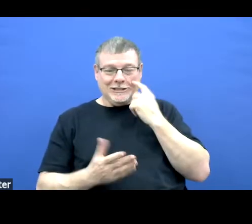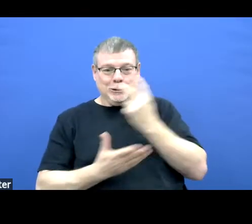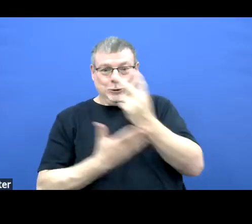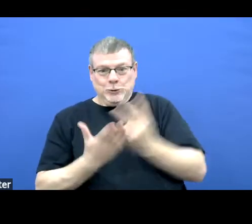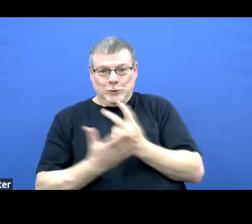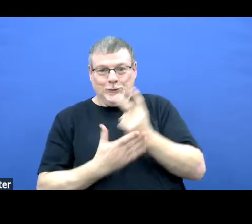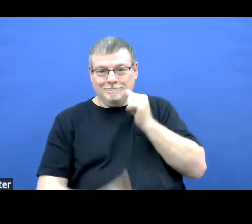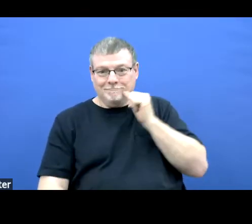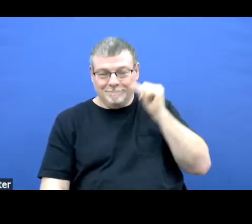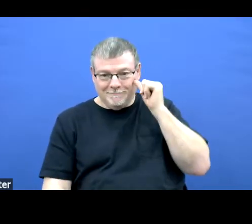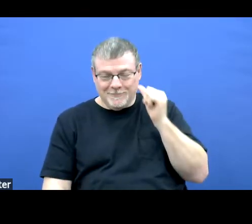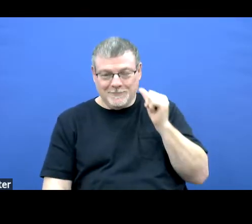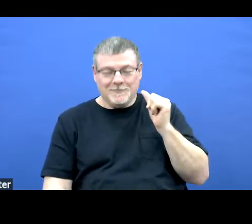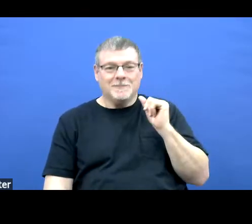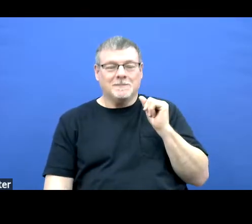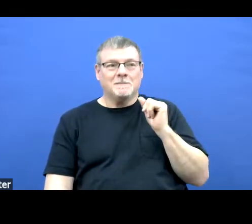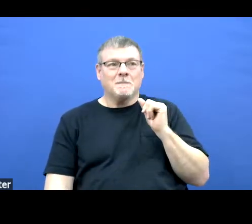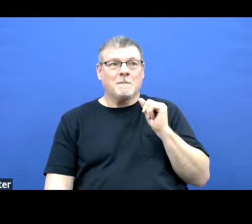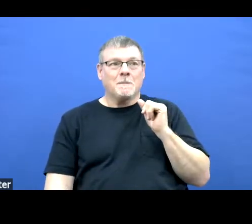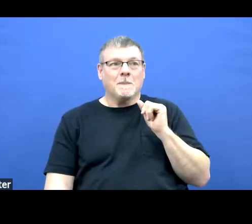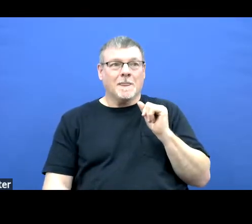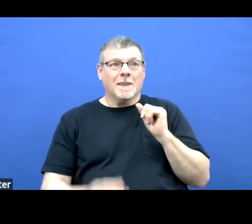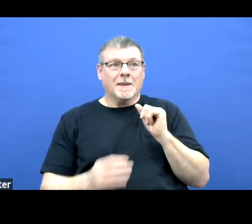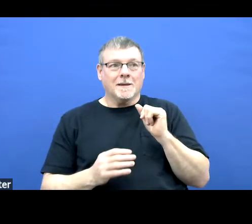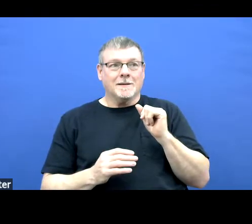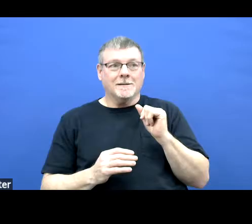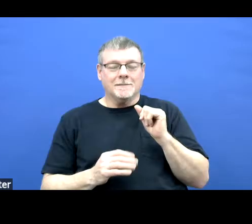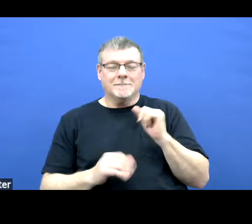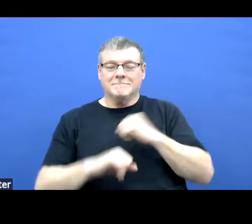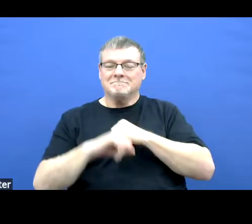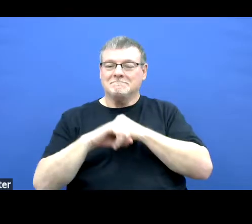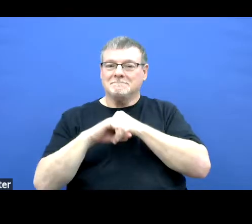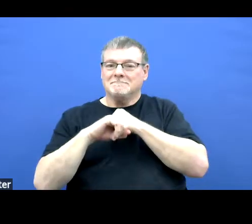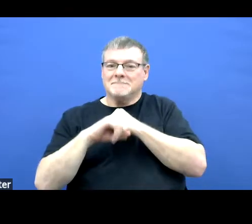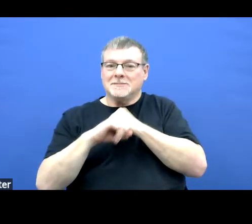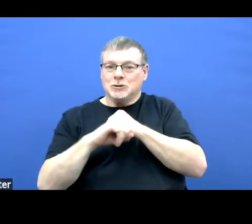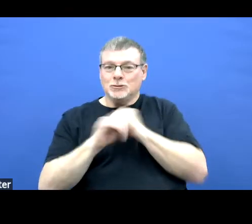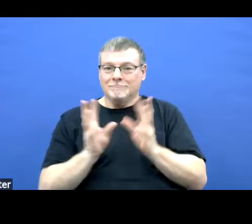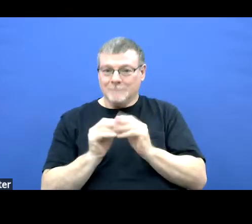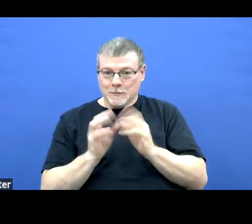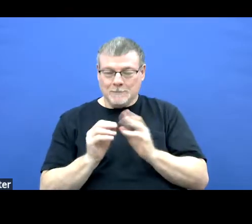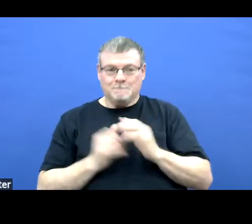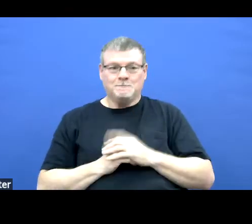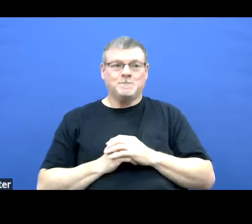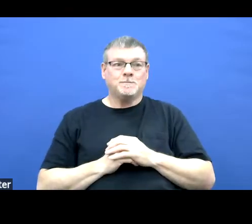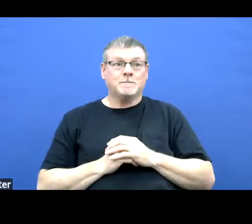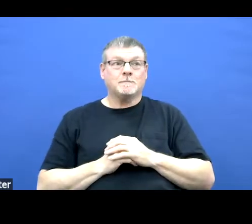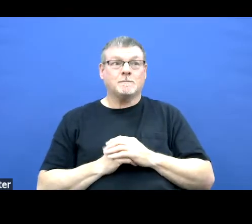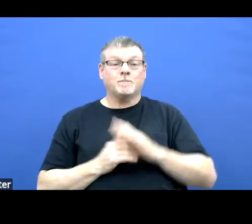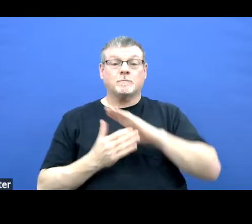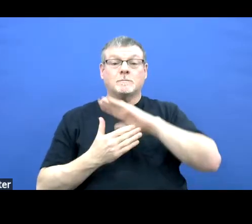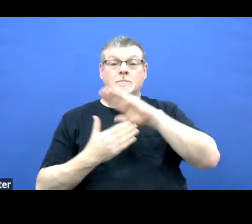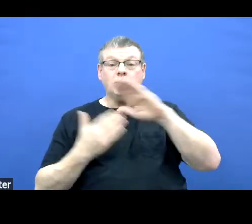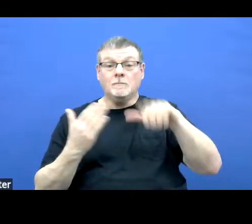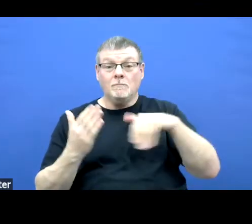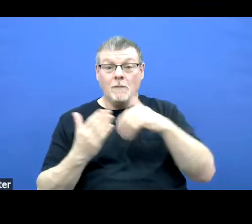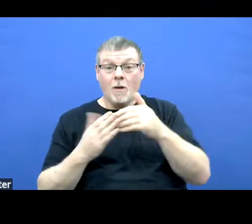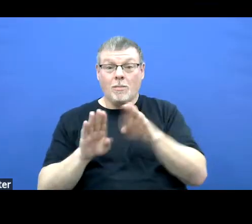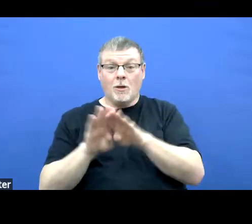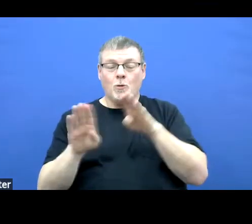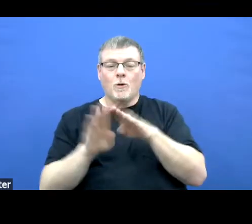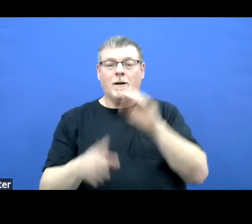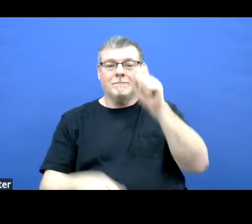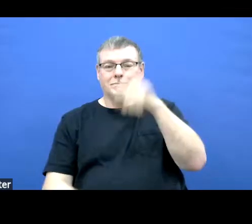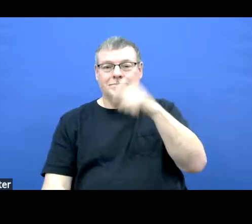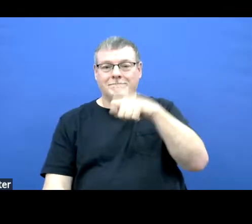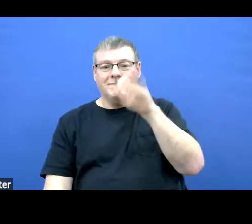yesterday in a security meeting. All of the doors will be fobbed